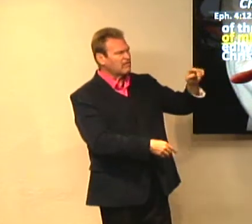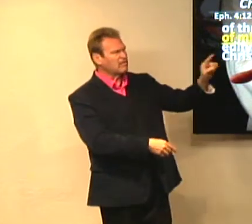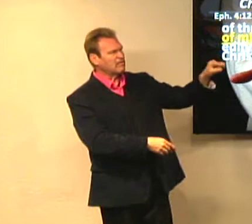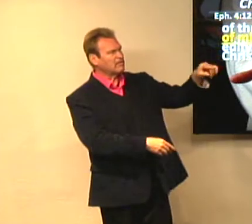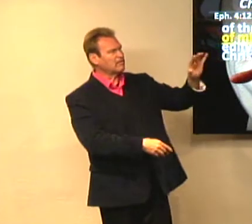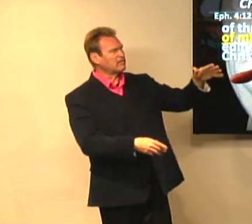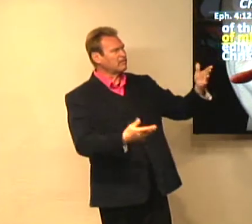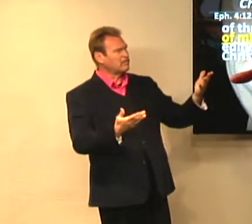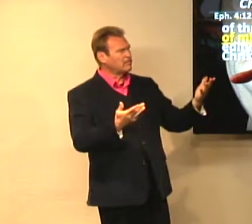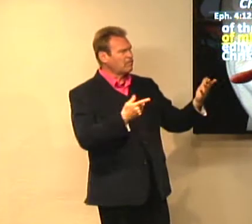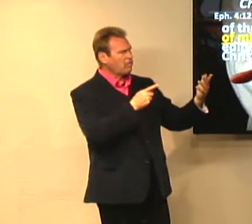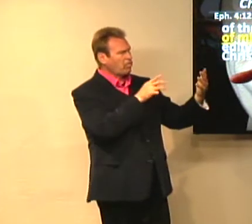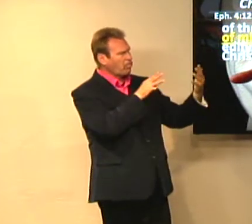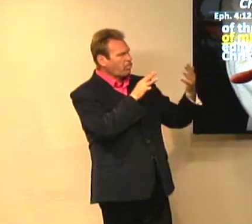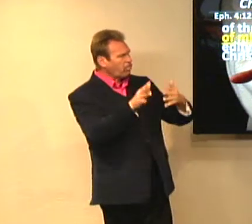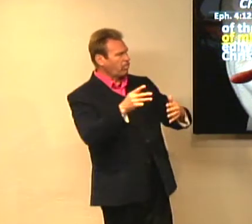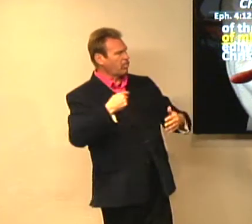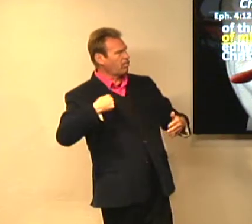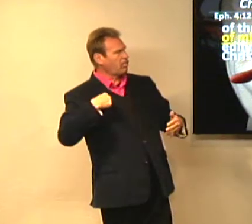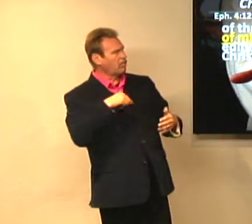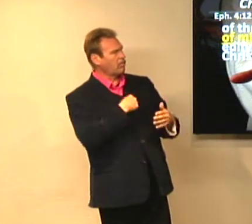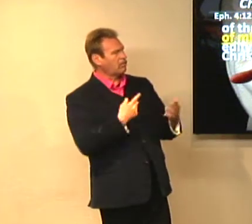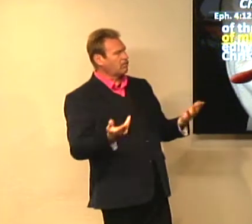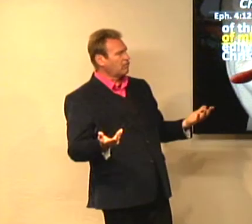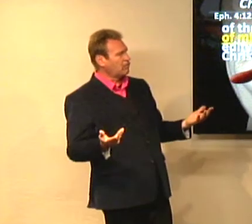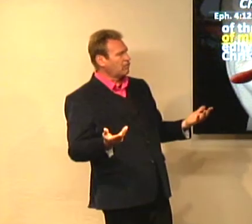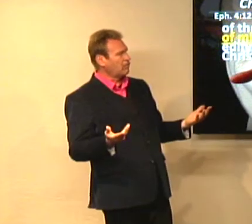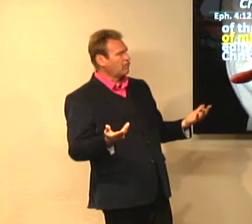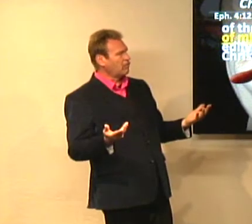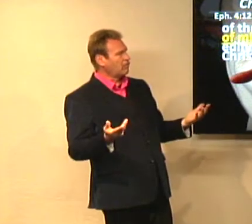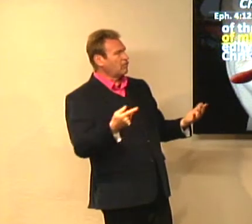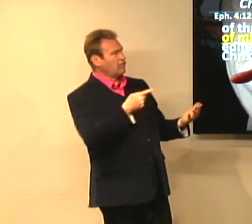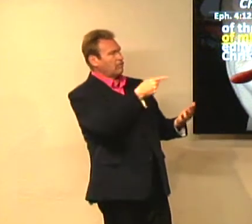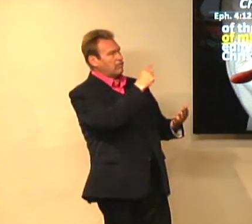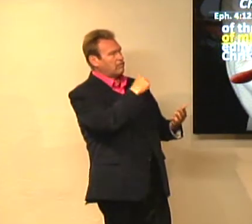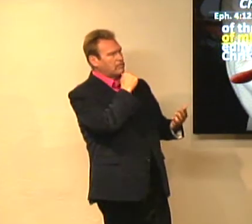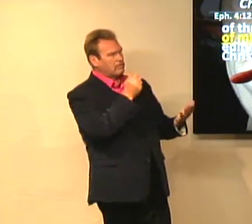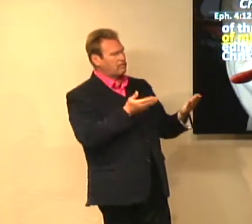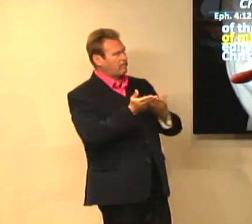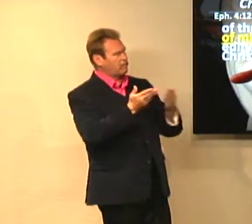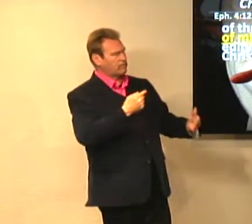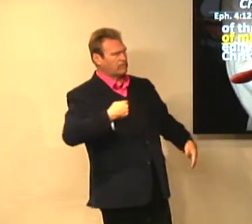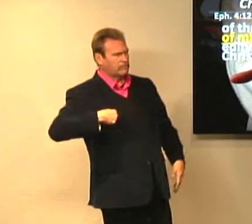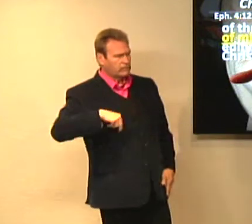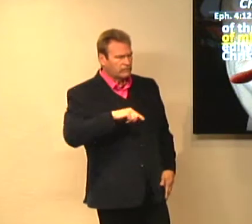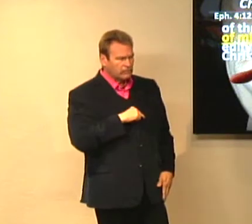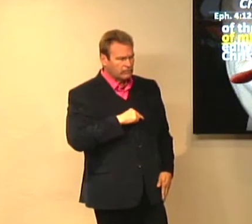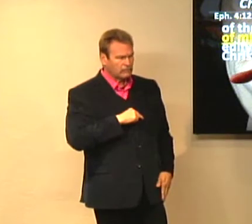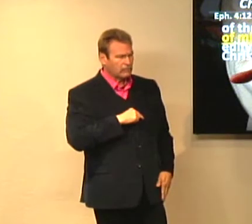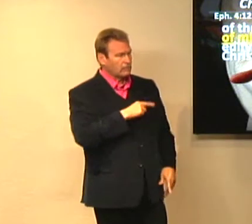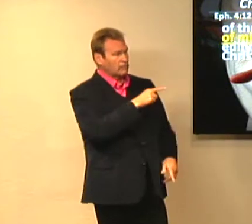you know, all of these different people that are in there, they don't like us, they're ignoring us. They're not serving